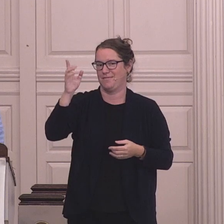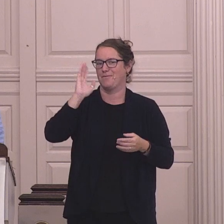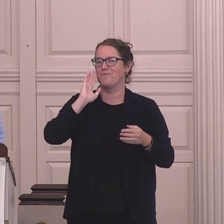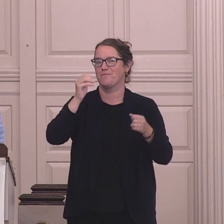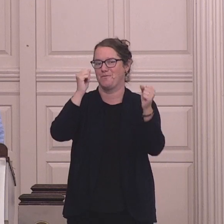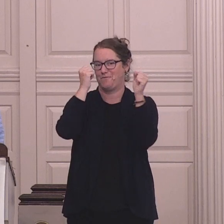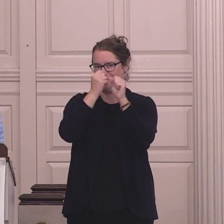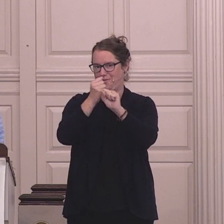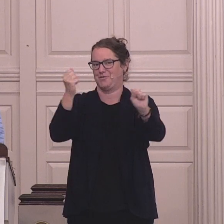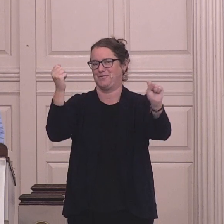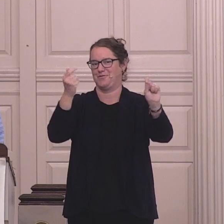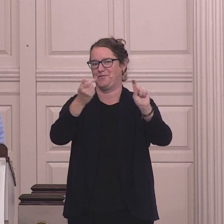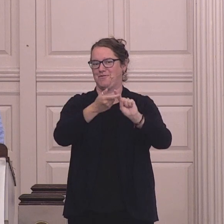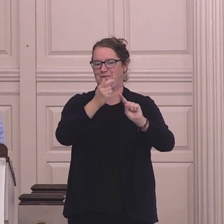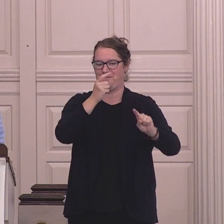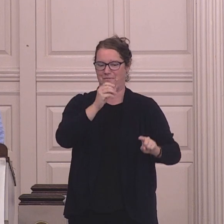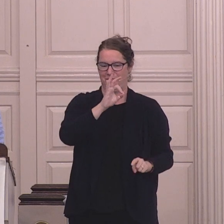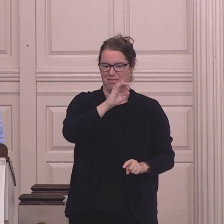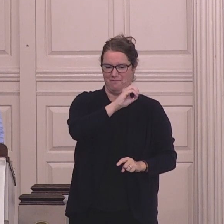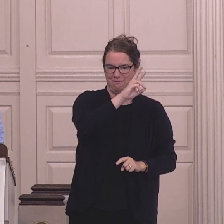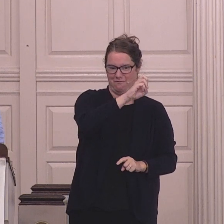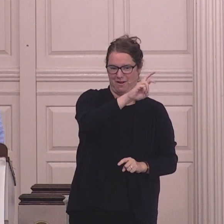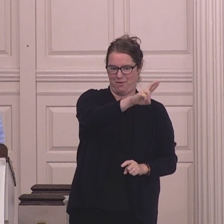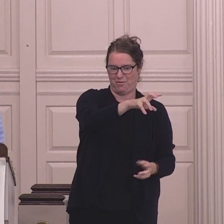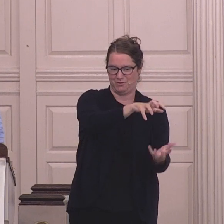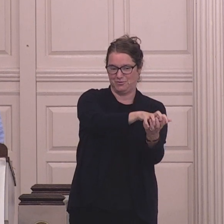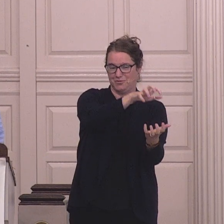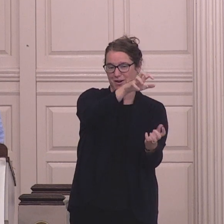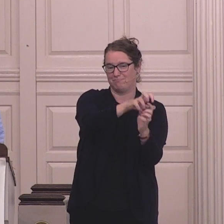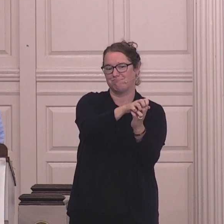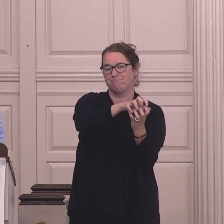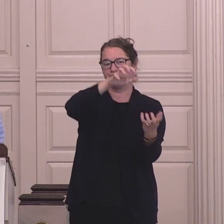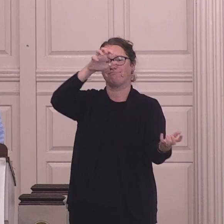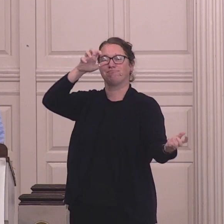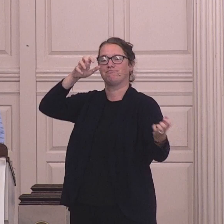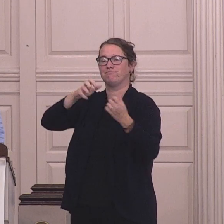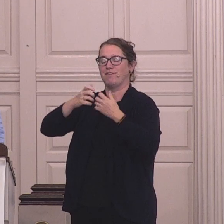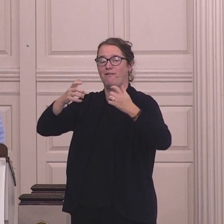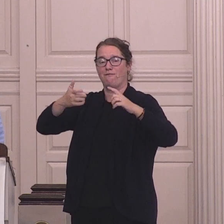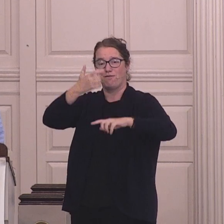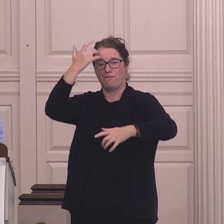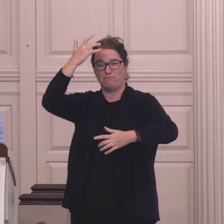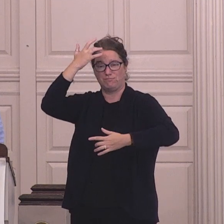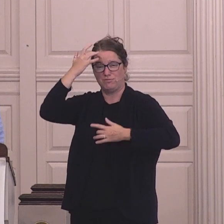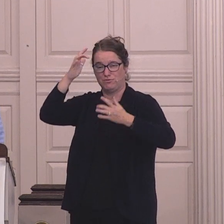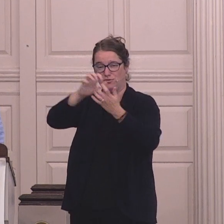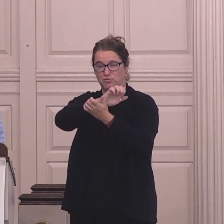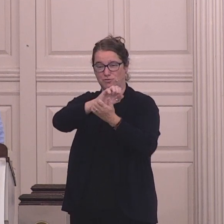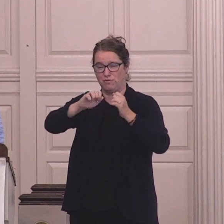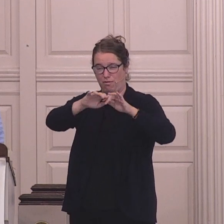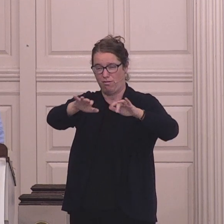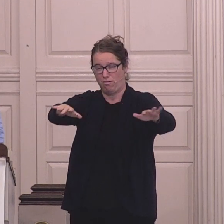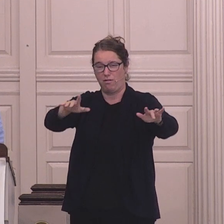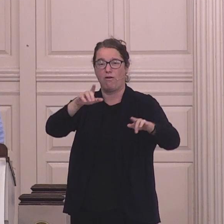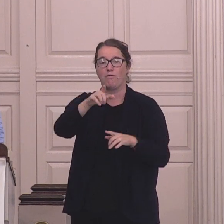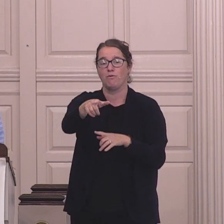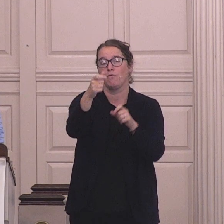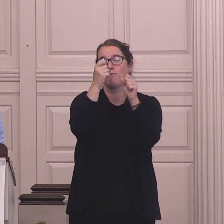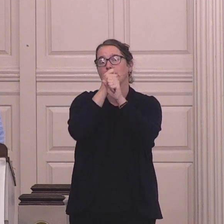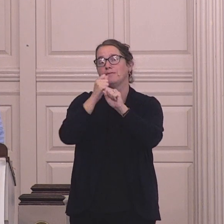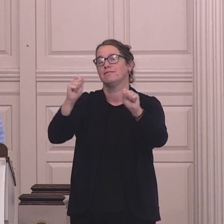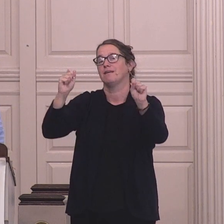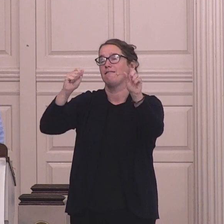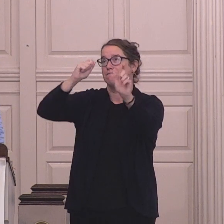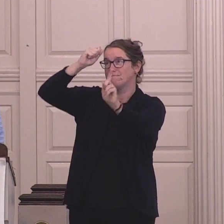fowler, from the destroying pestilence. With his pinions he will cover you, and under